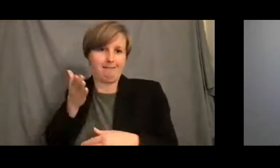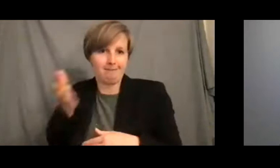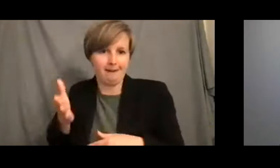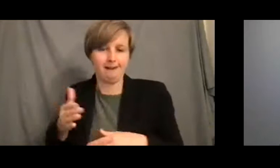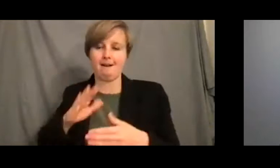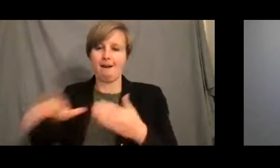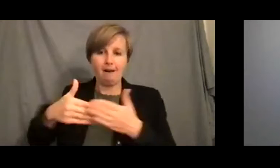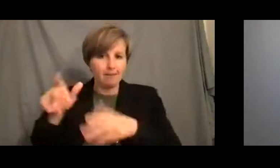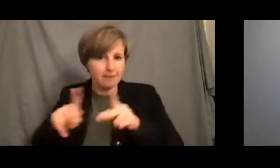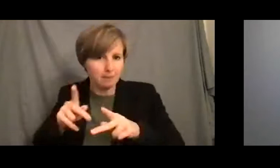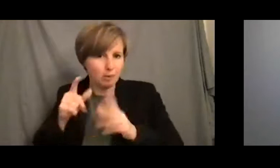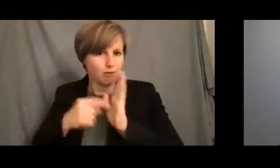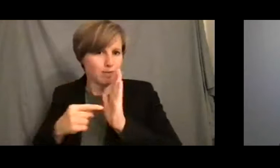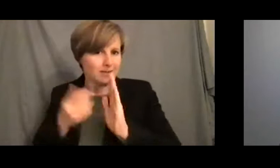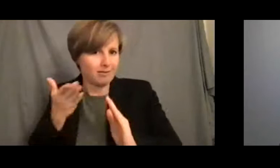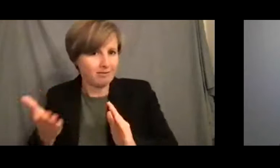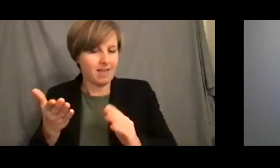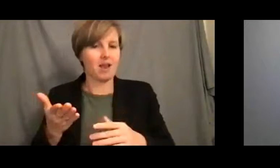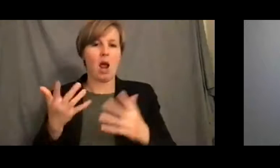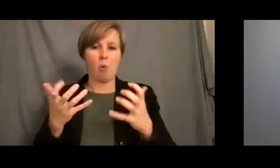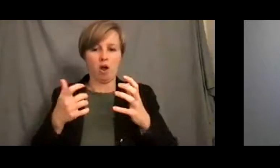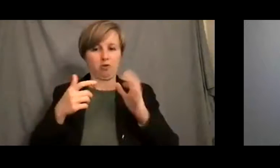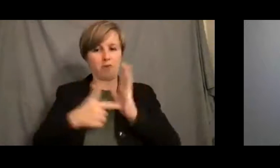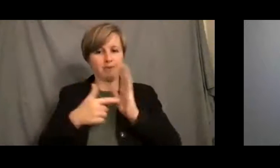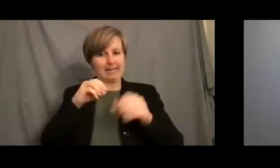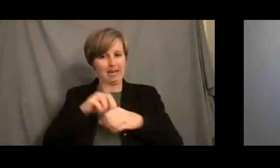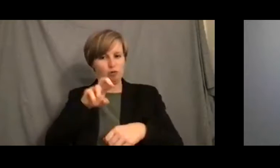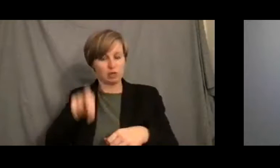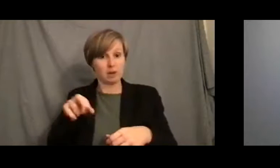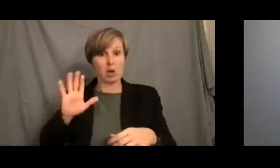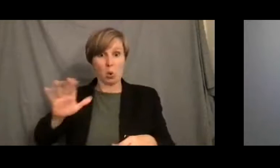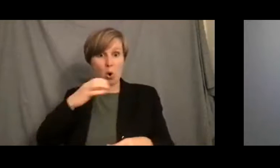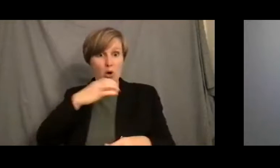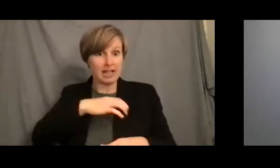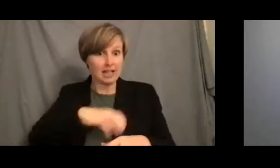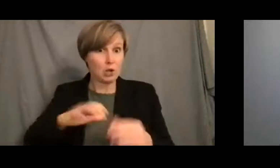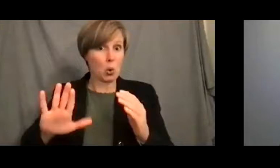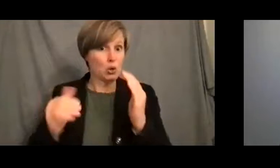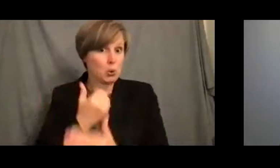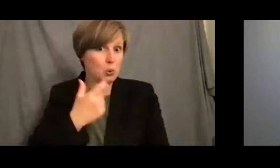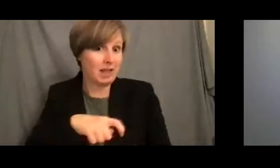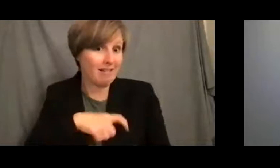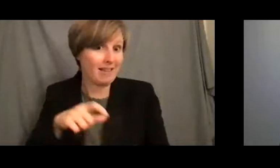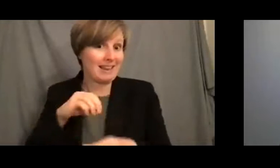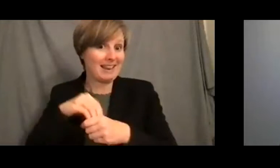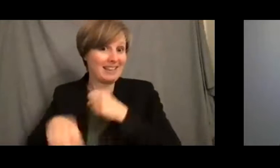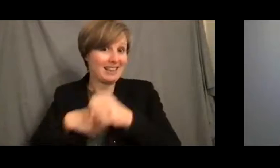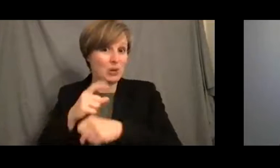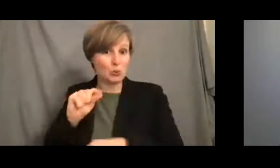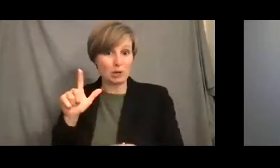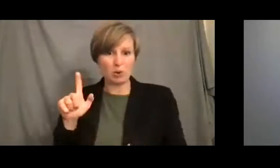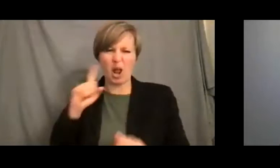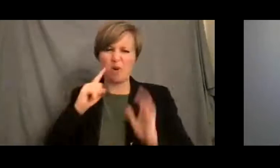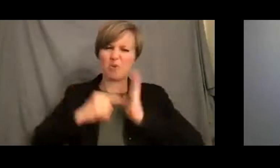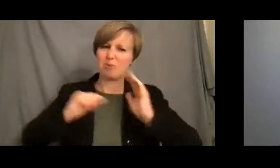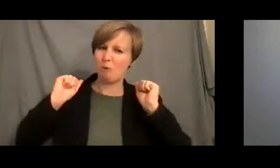be represented in Richmond. And as your delegate, your new delegate in 2021, I will represent all of the